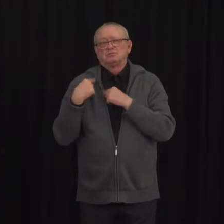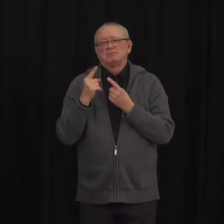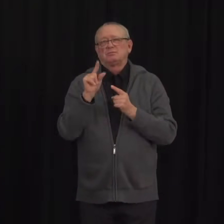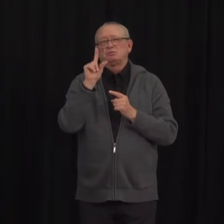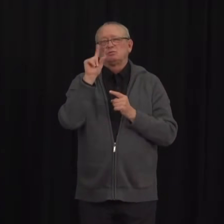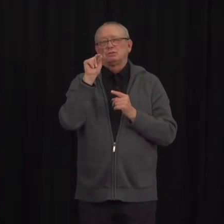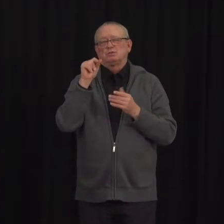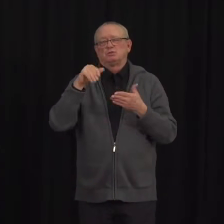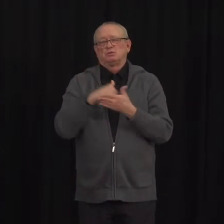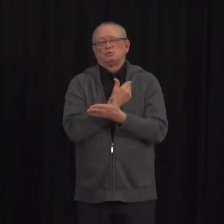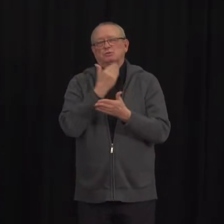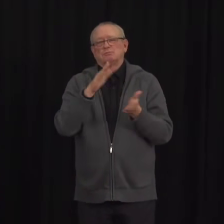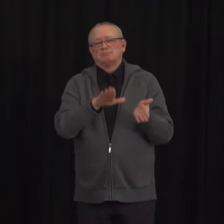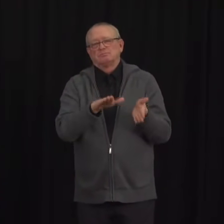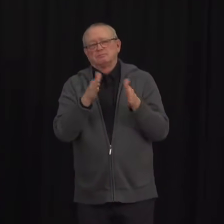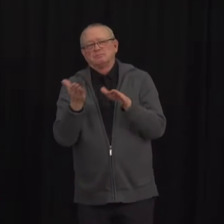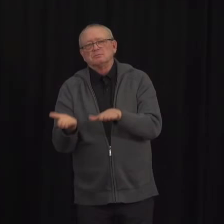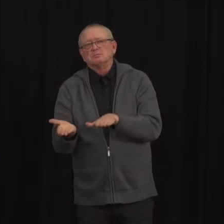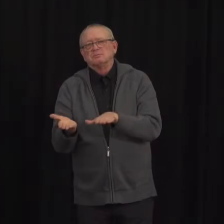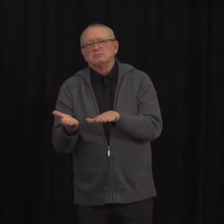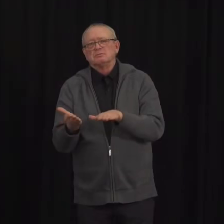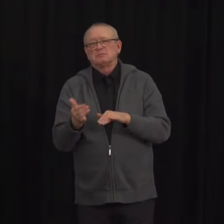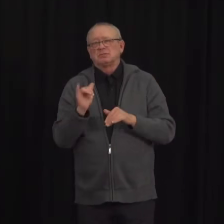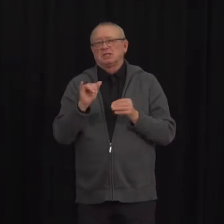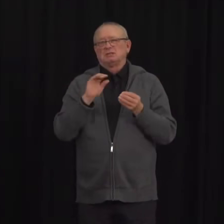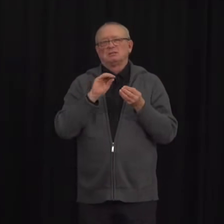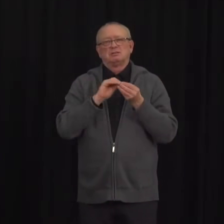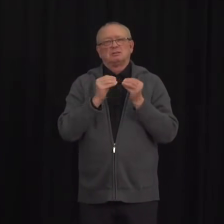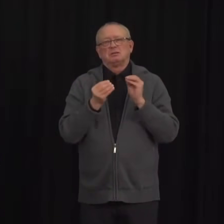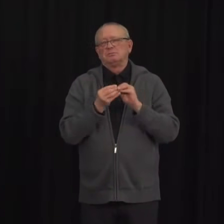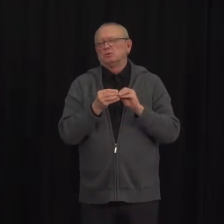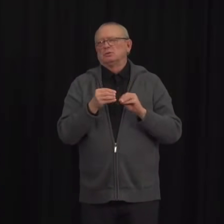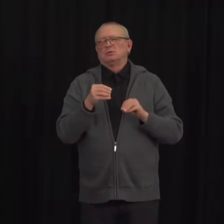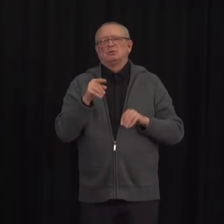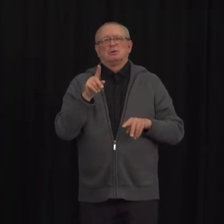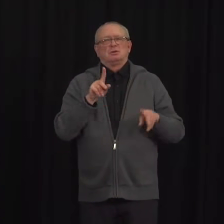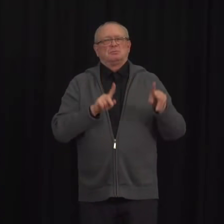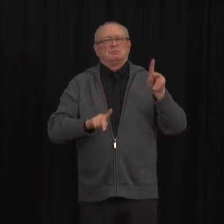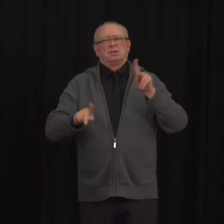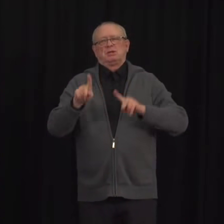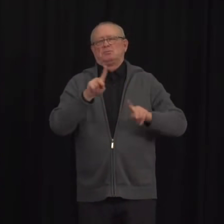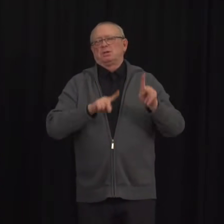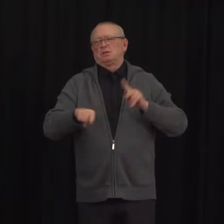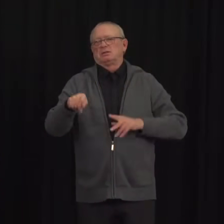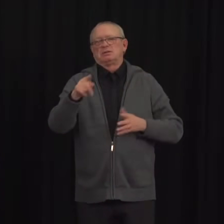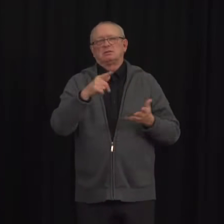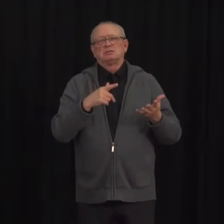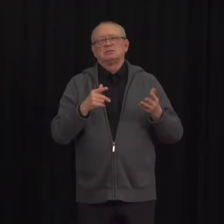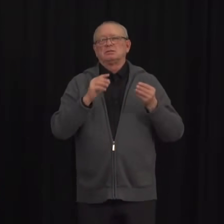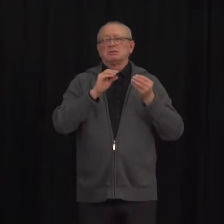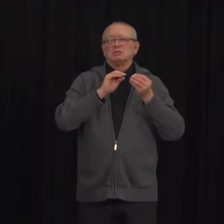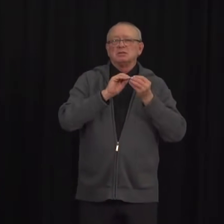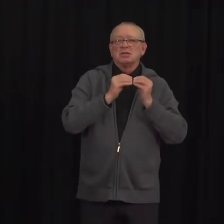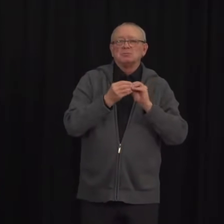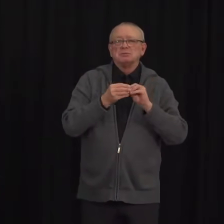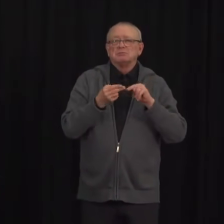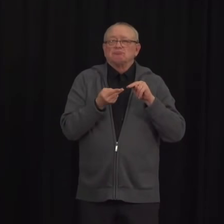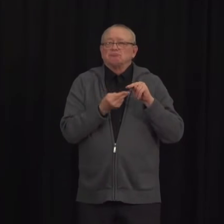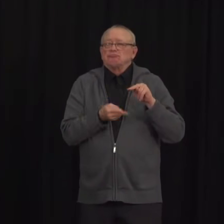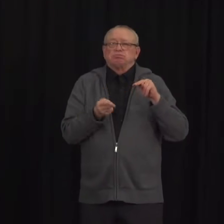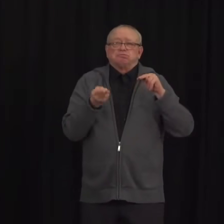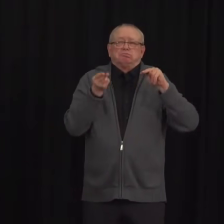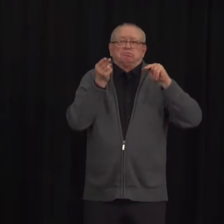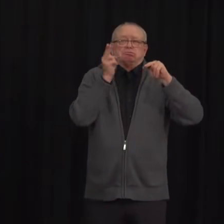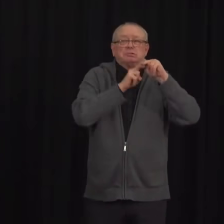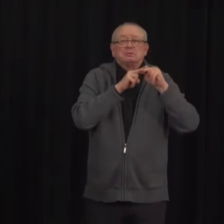are not just numbers. These are people. As our cases rise, our deaths will rise. Every